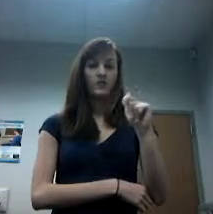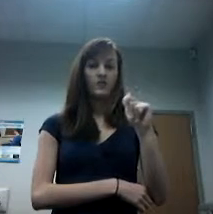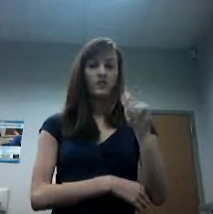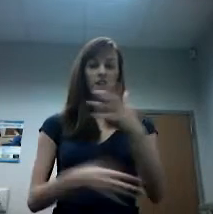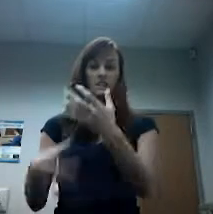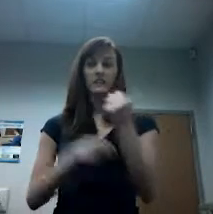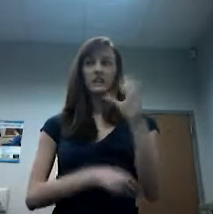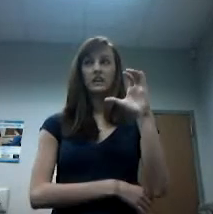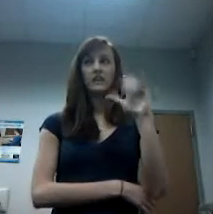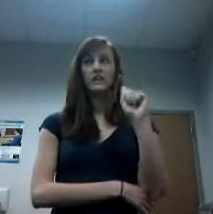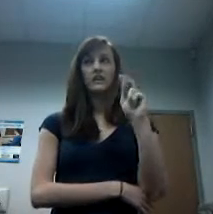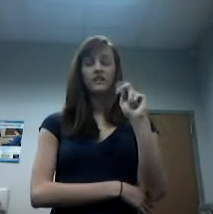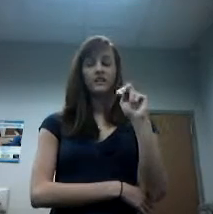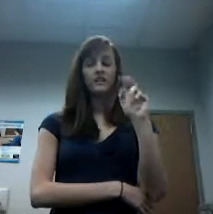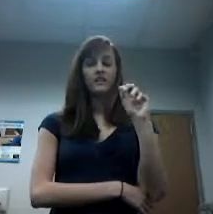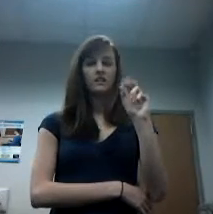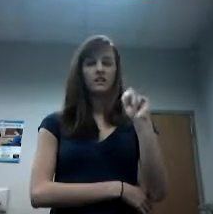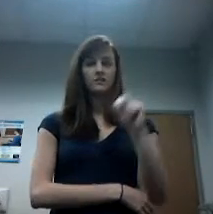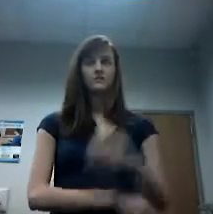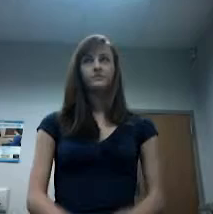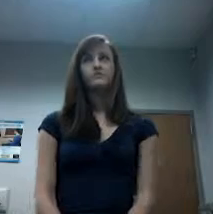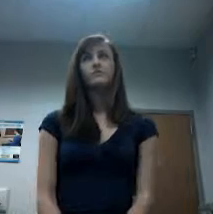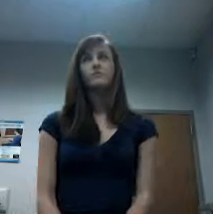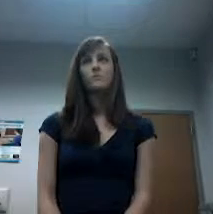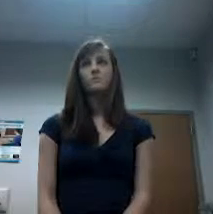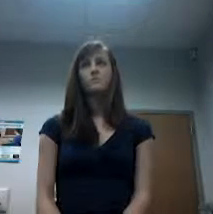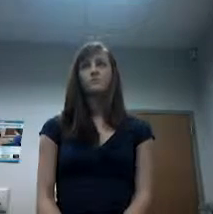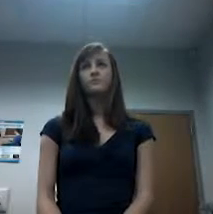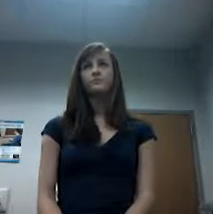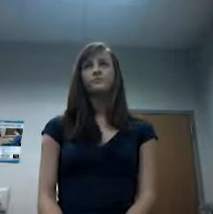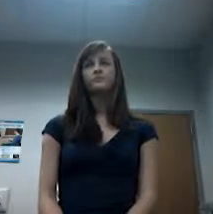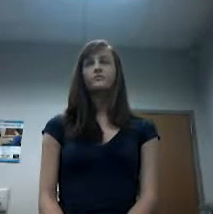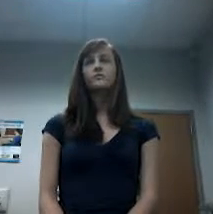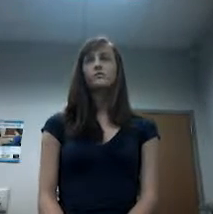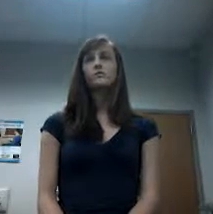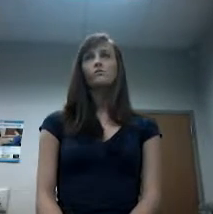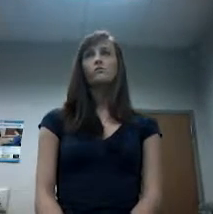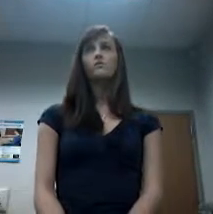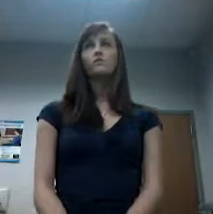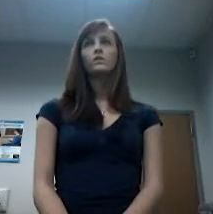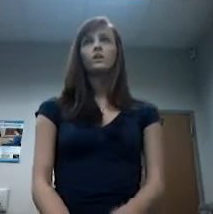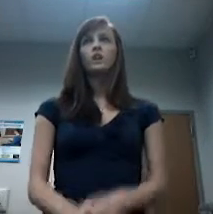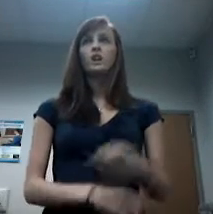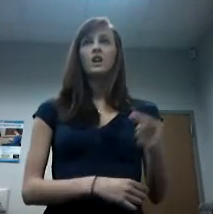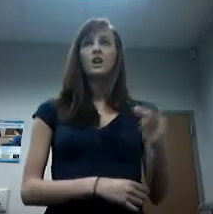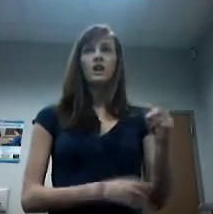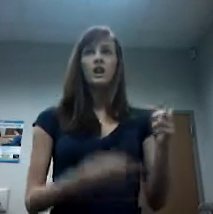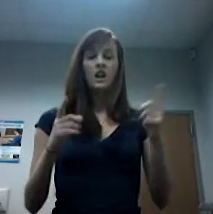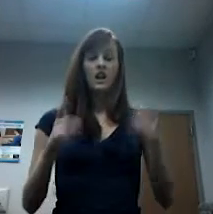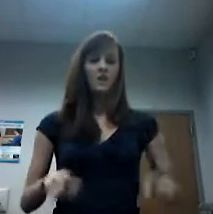Now, it was a long, hard journey, and we are talking about March 1776.